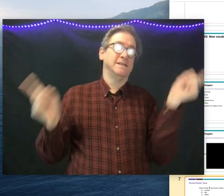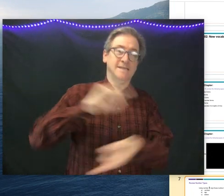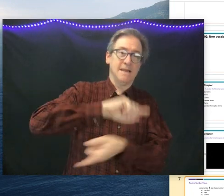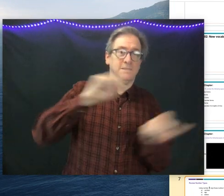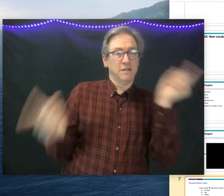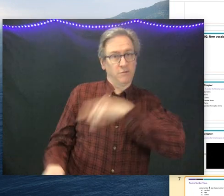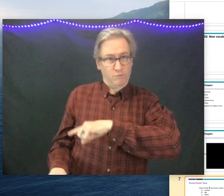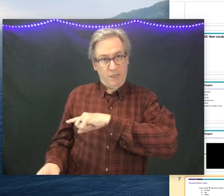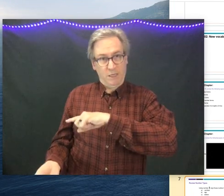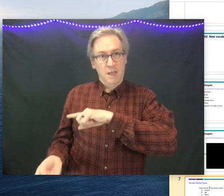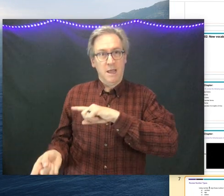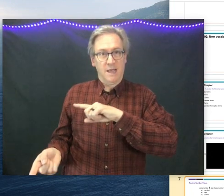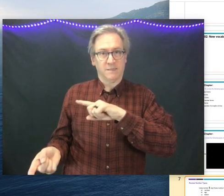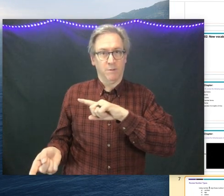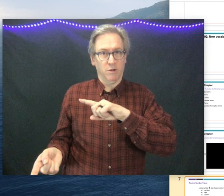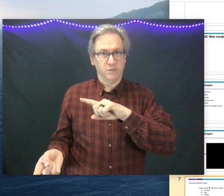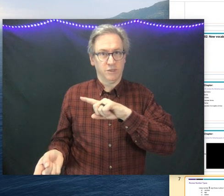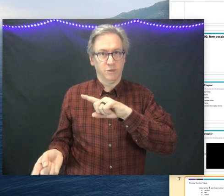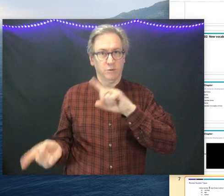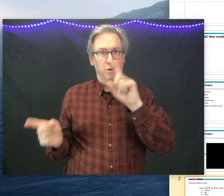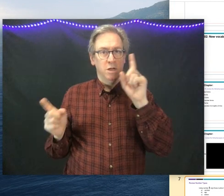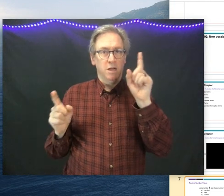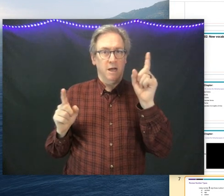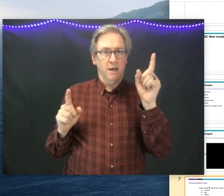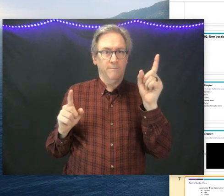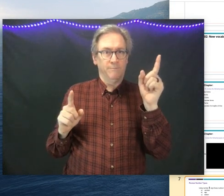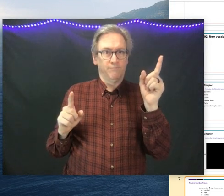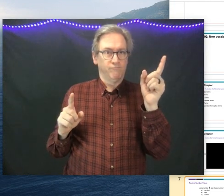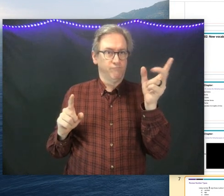say cents 3 as opposed to